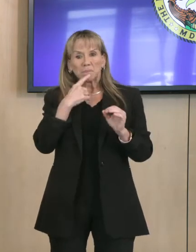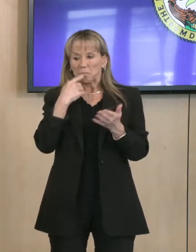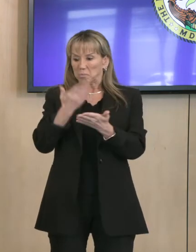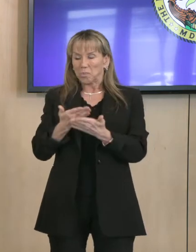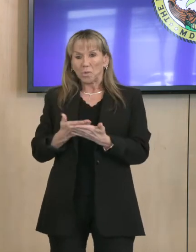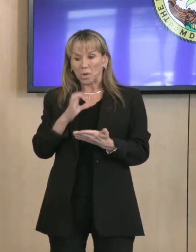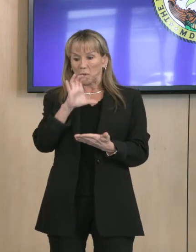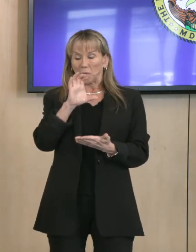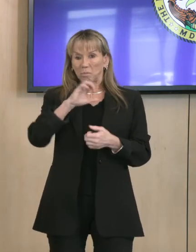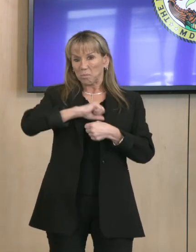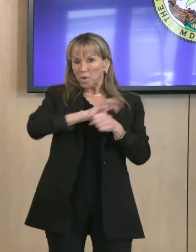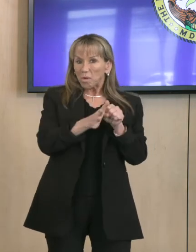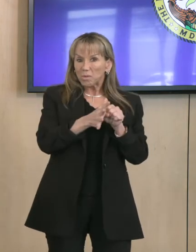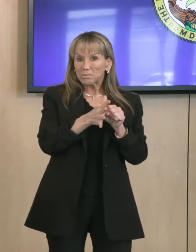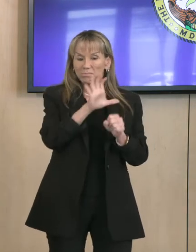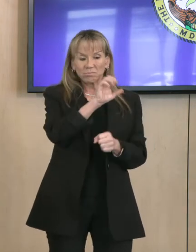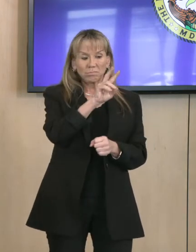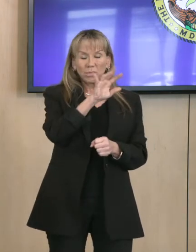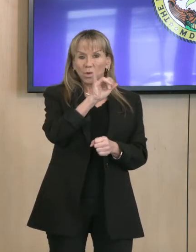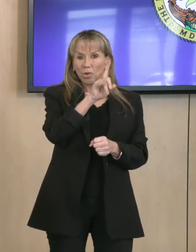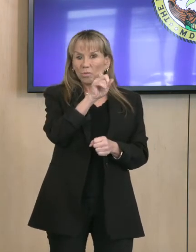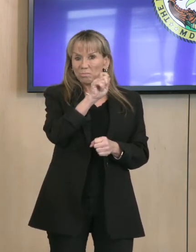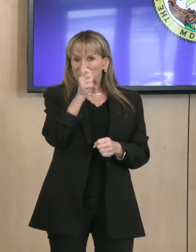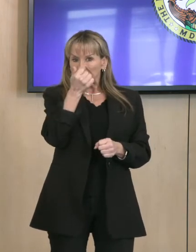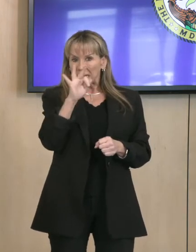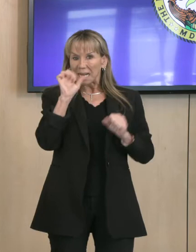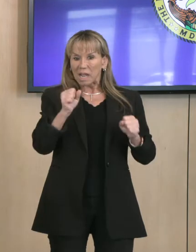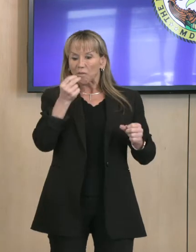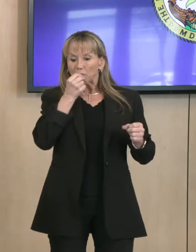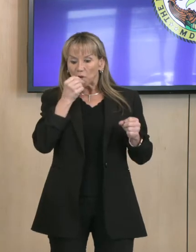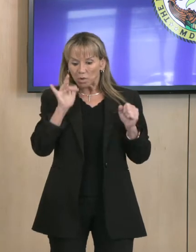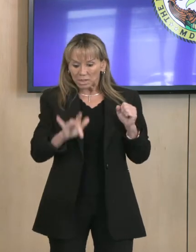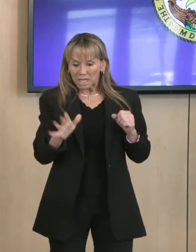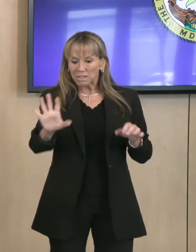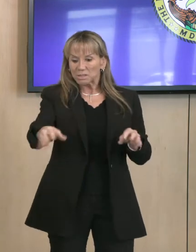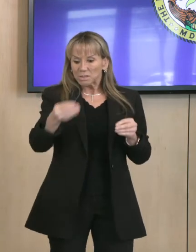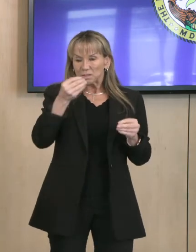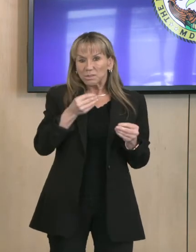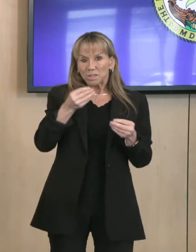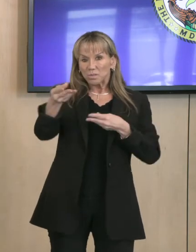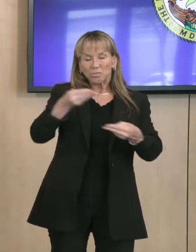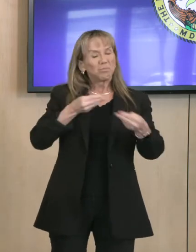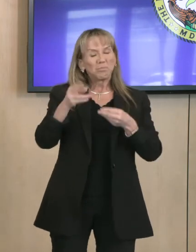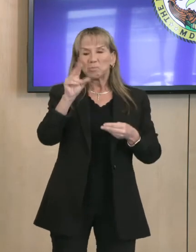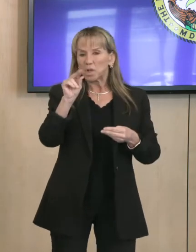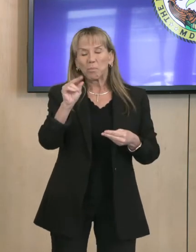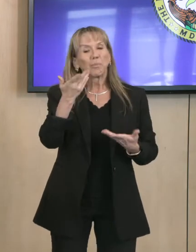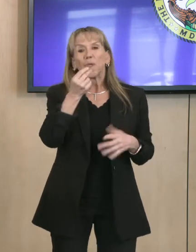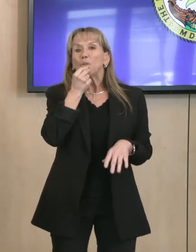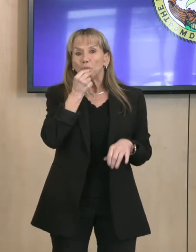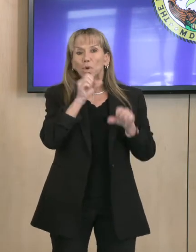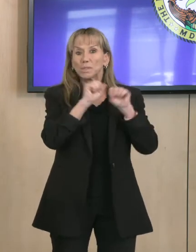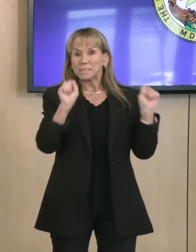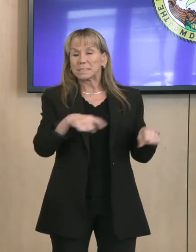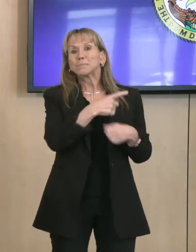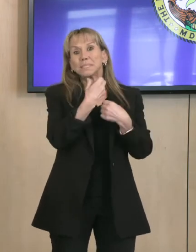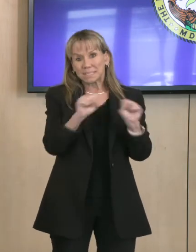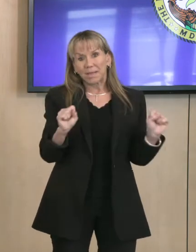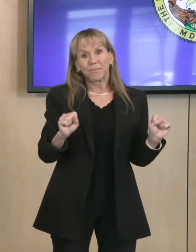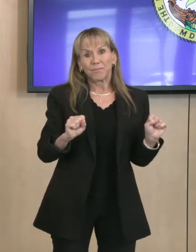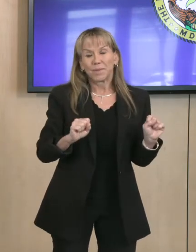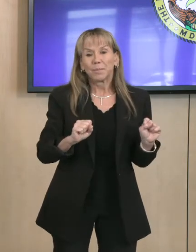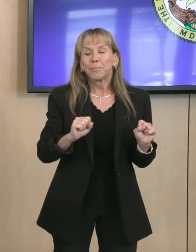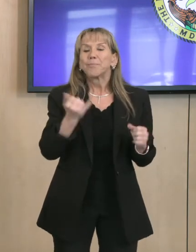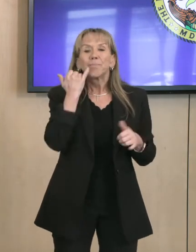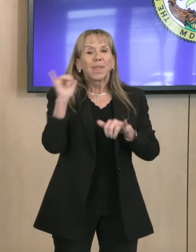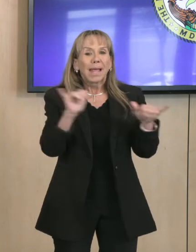of COVID-19 associated with food. Our food systems are safe. So, like